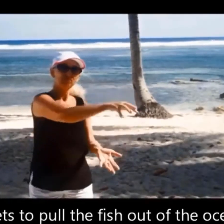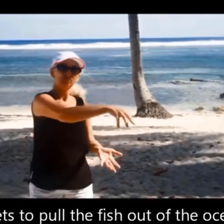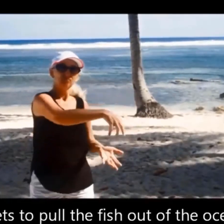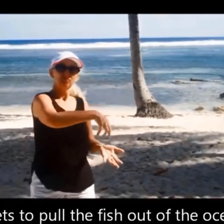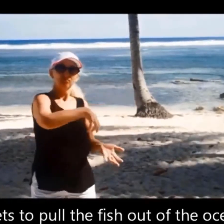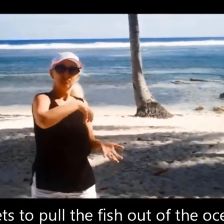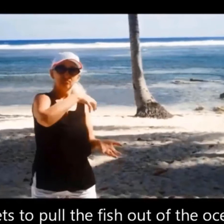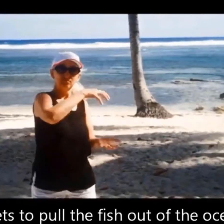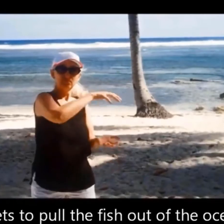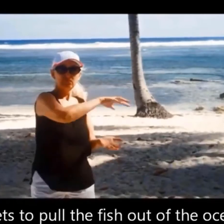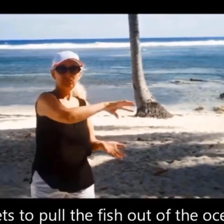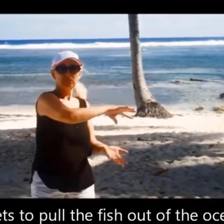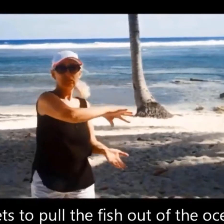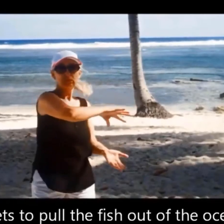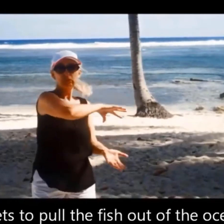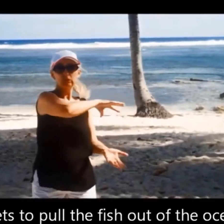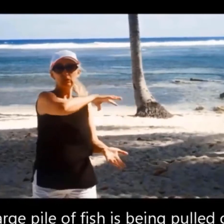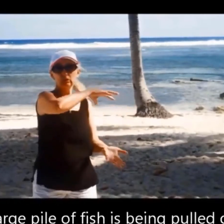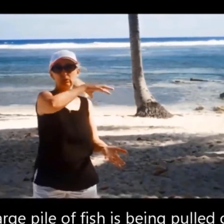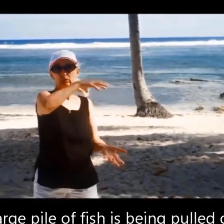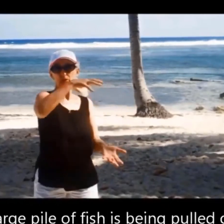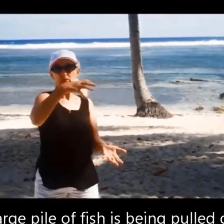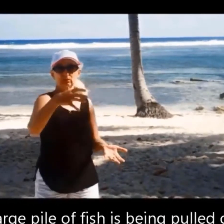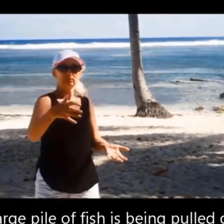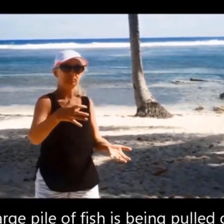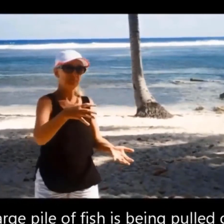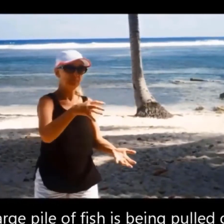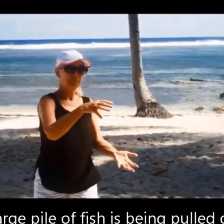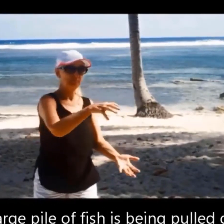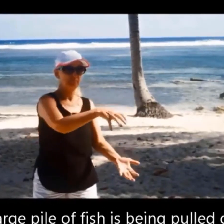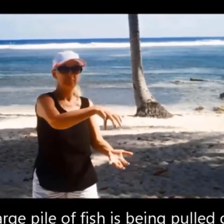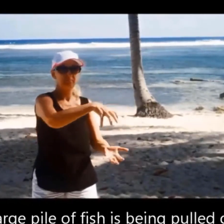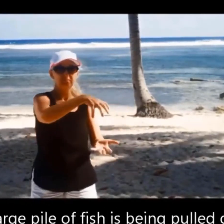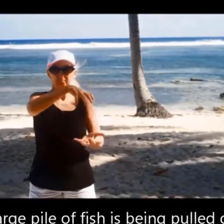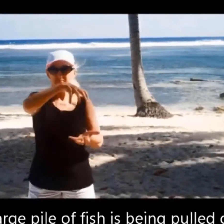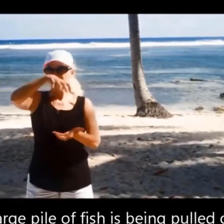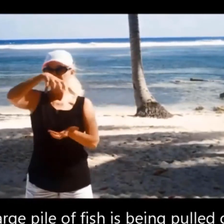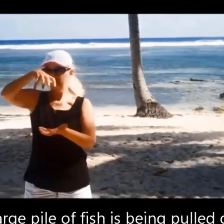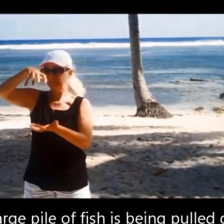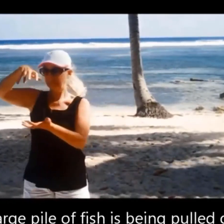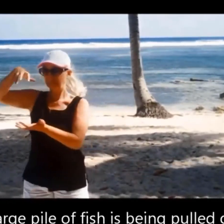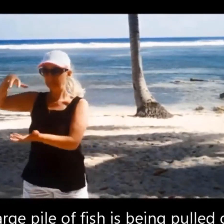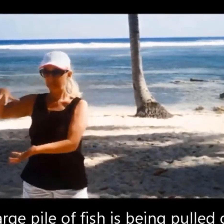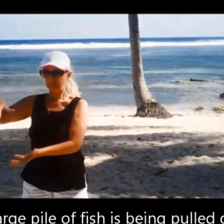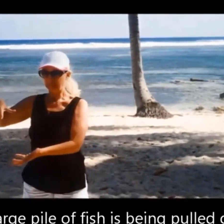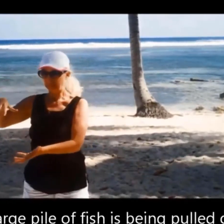pull the fish out of the ocean, where a large pile of fish is being pulled out.